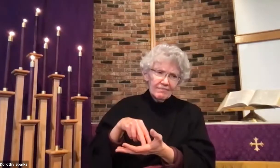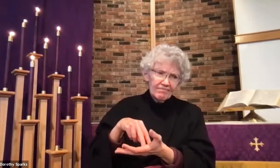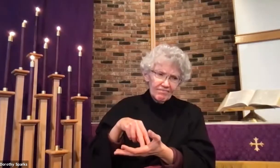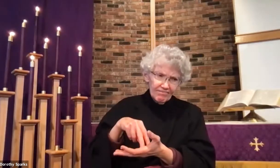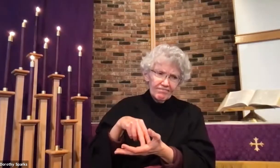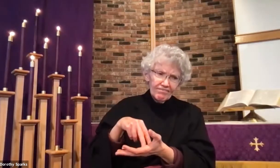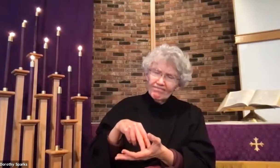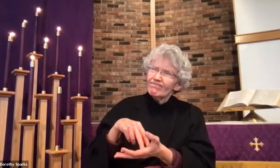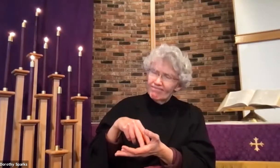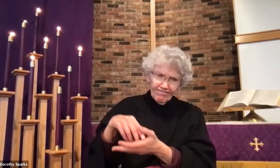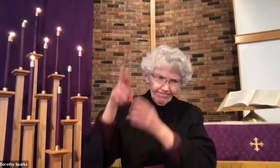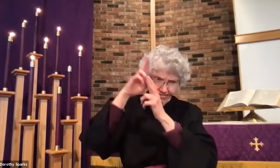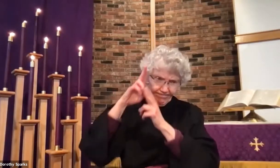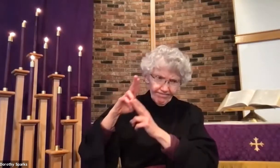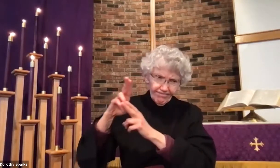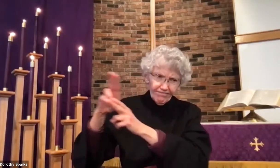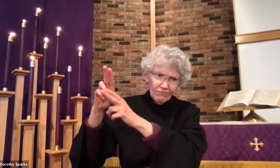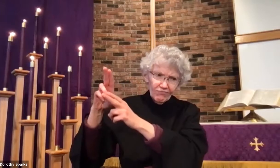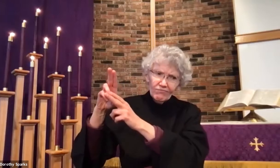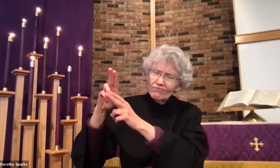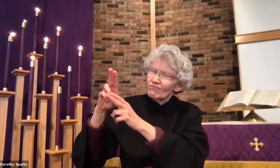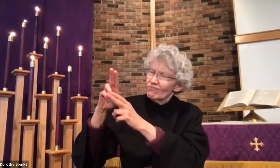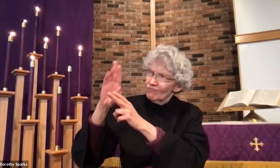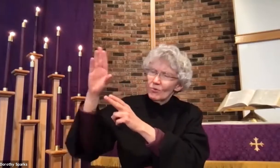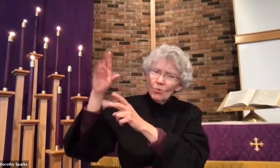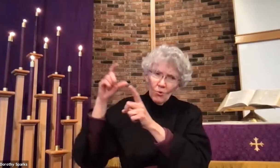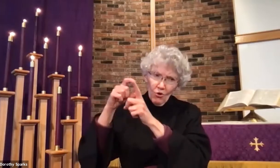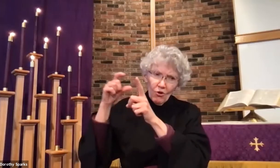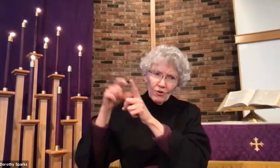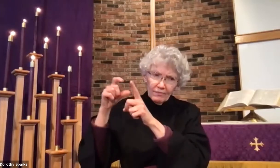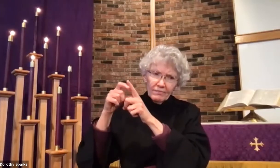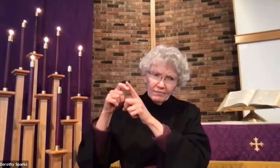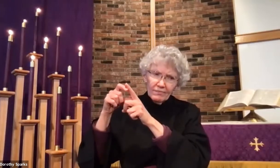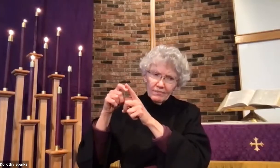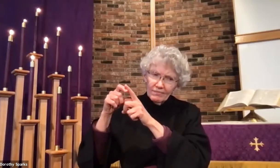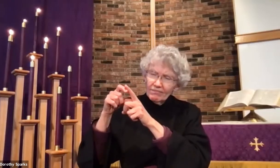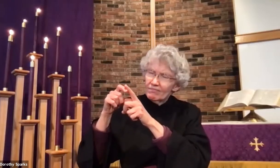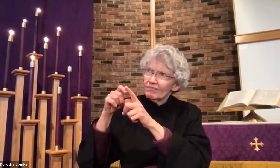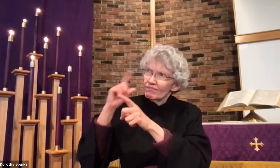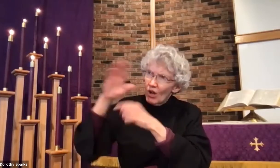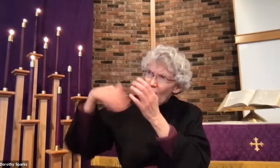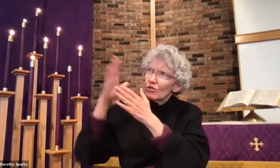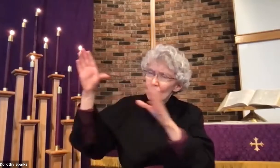Help us to stand in awe and fear of what your word is capable of doing.